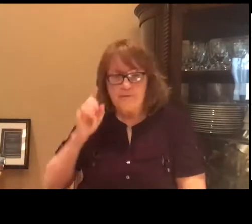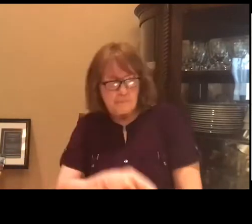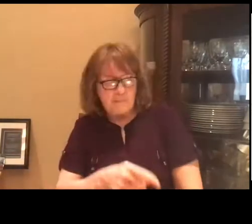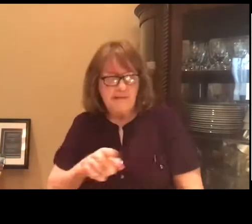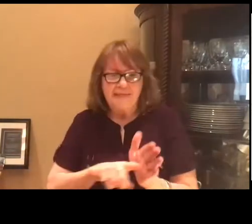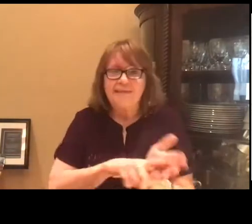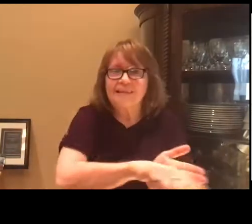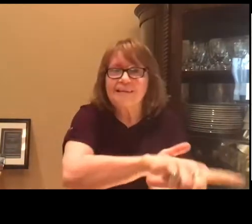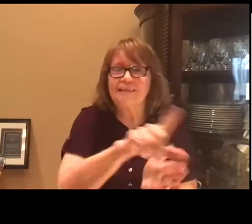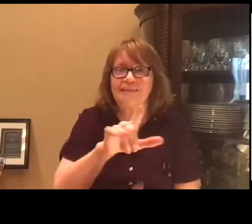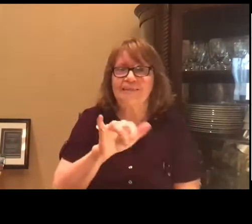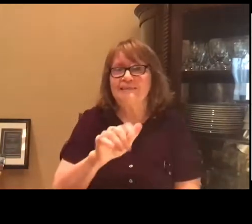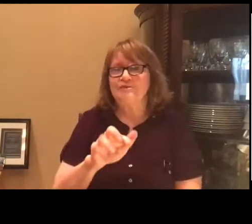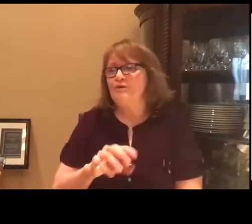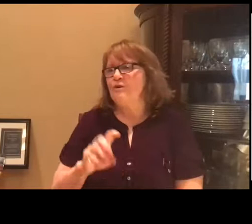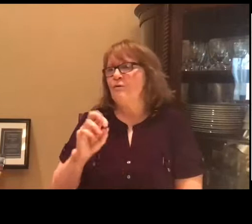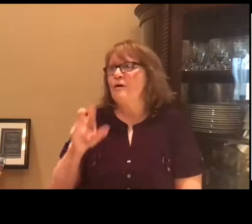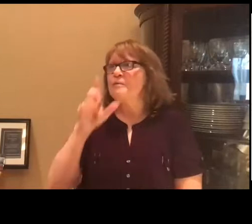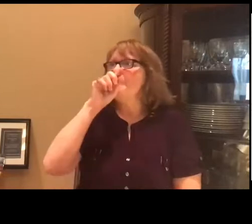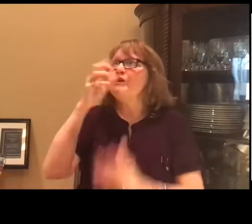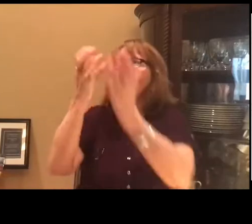bird nests that we wouldn't have seen,